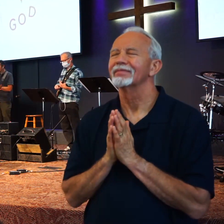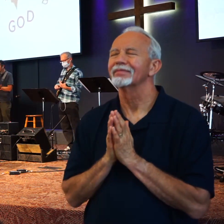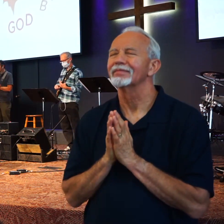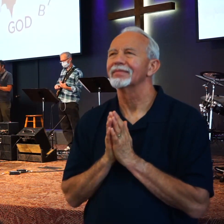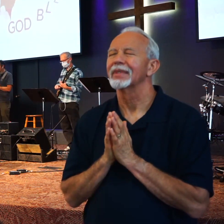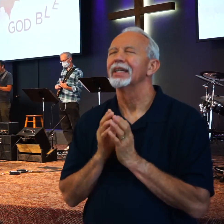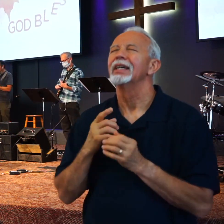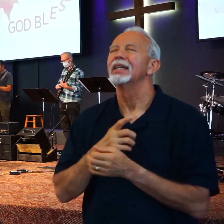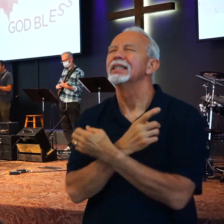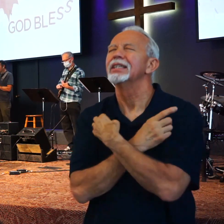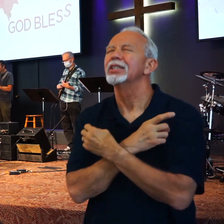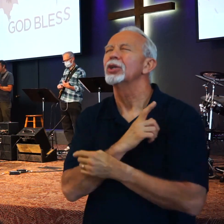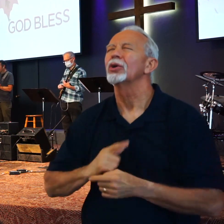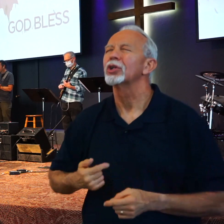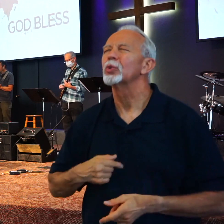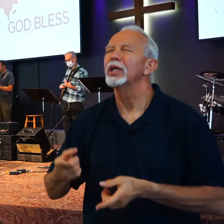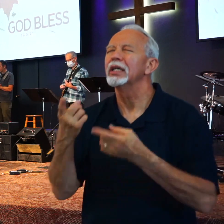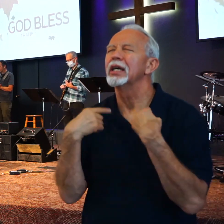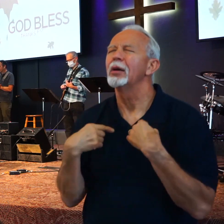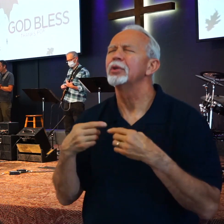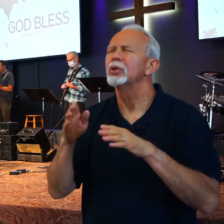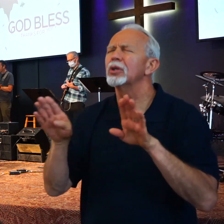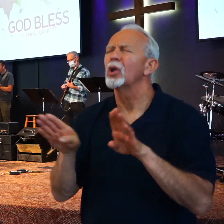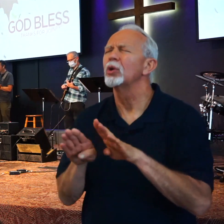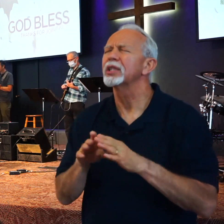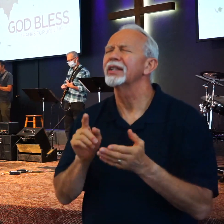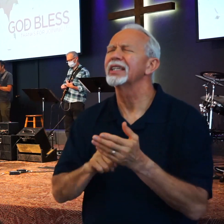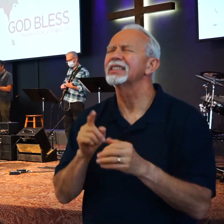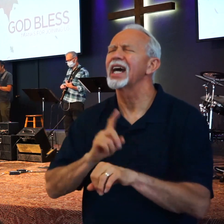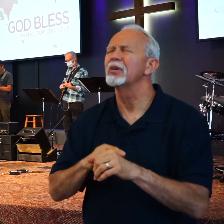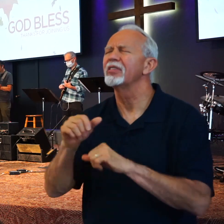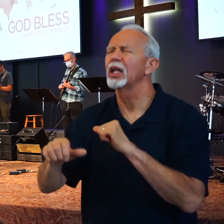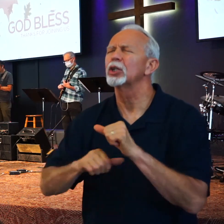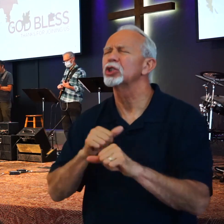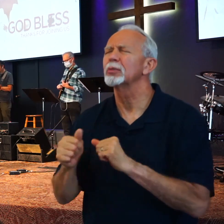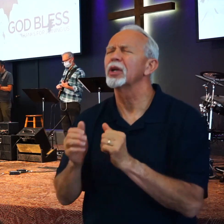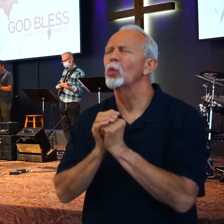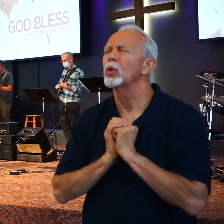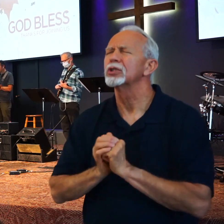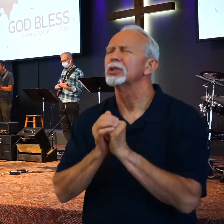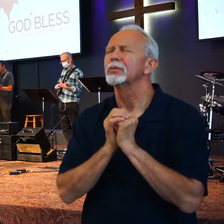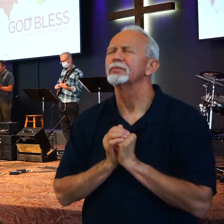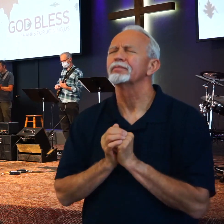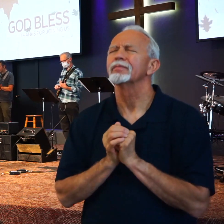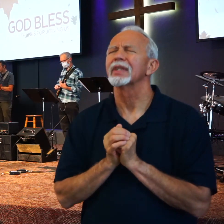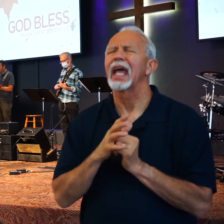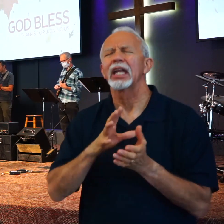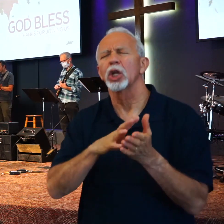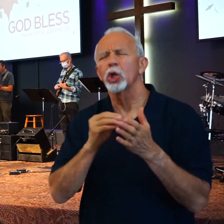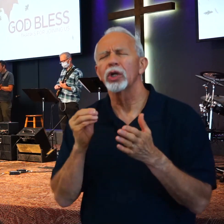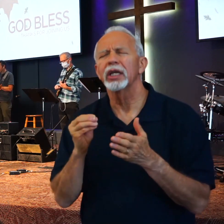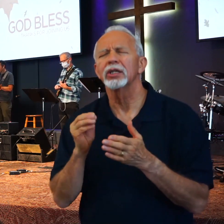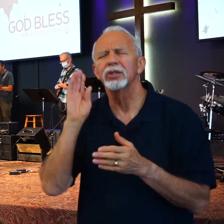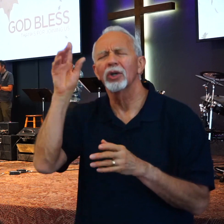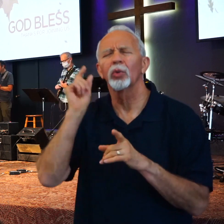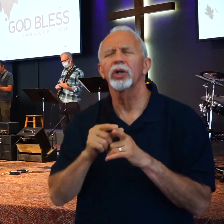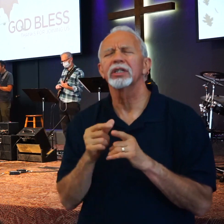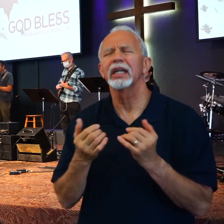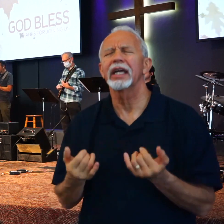Dear Lord, as we come to close out this time of fellowship and worship, and learning of your word